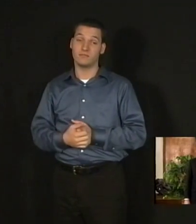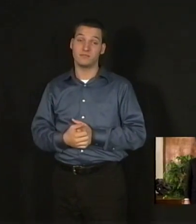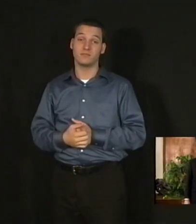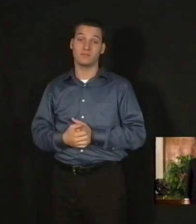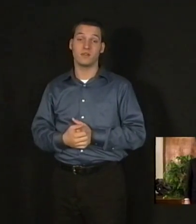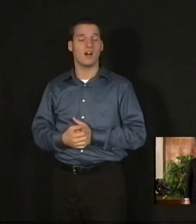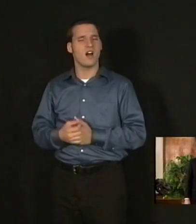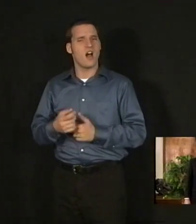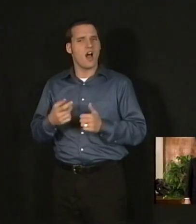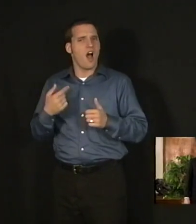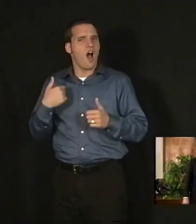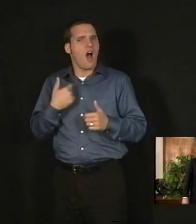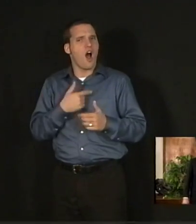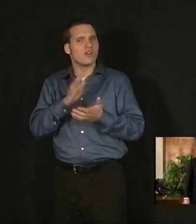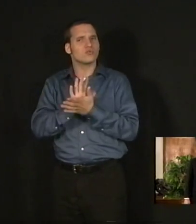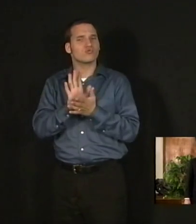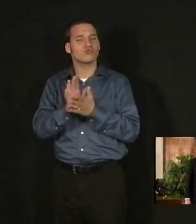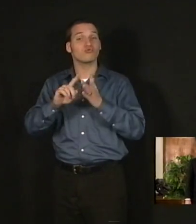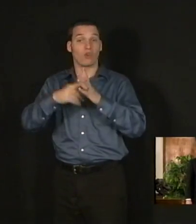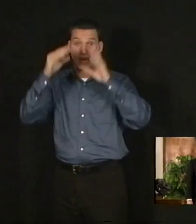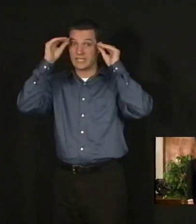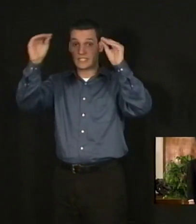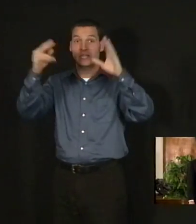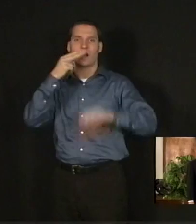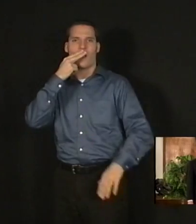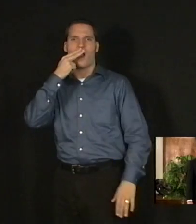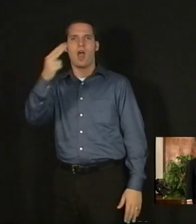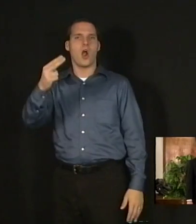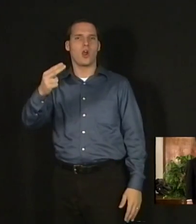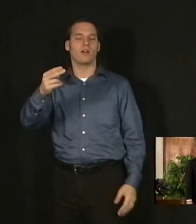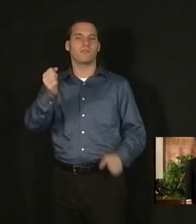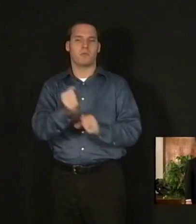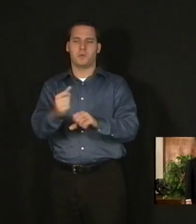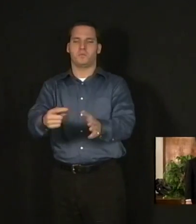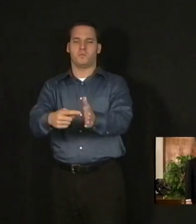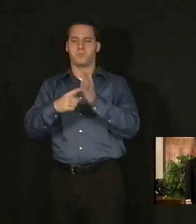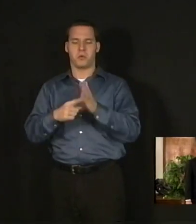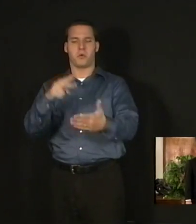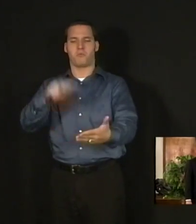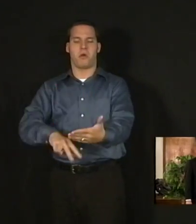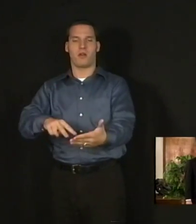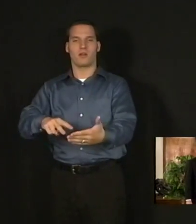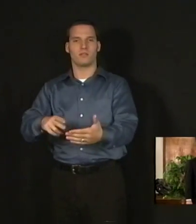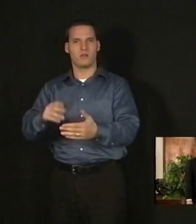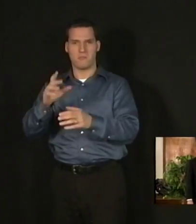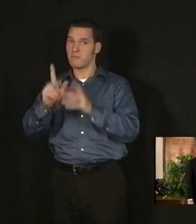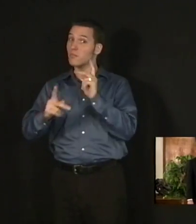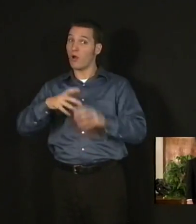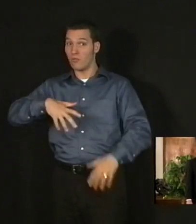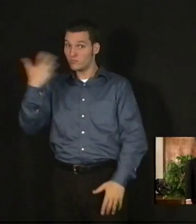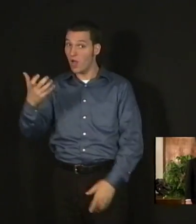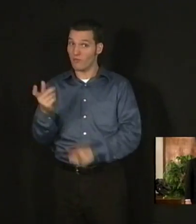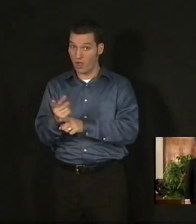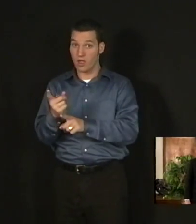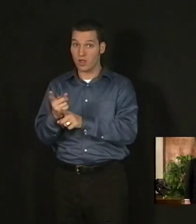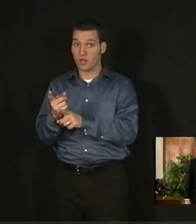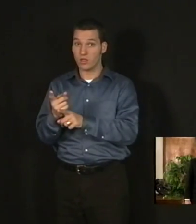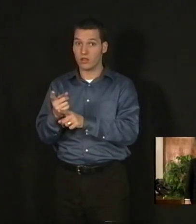Yeah. I mean, if our school started teaching the teachings of Adolf Hitler and made it mandatory reading, wouldn't people get